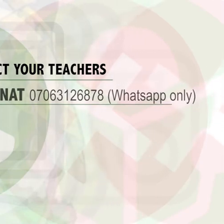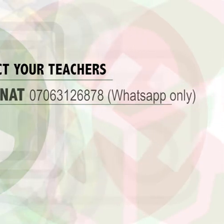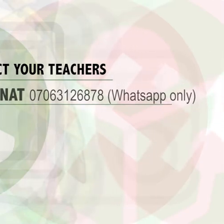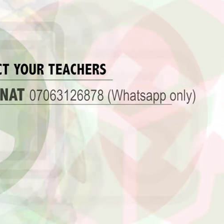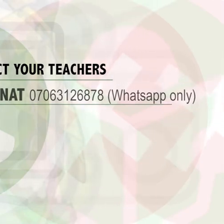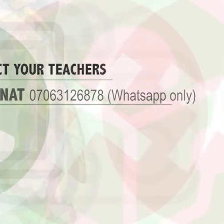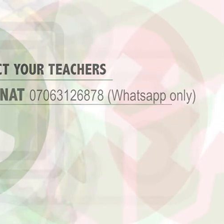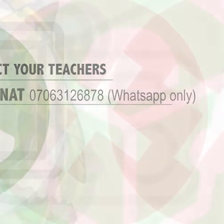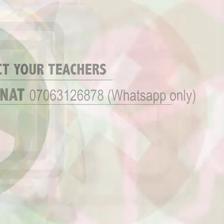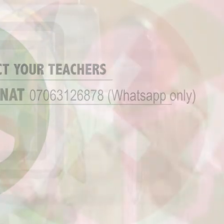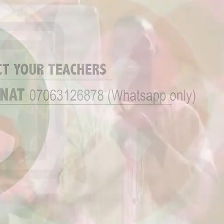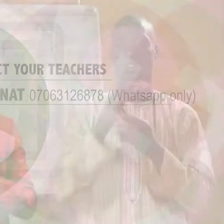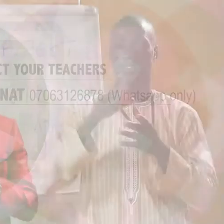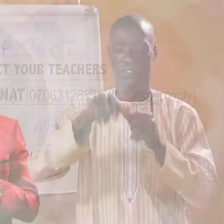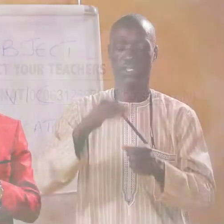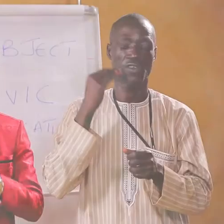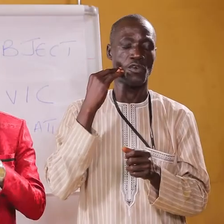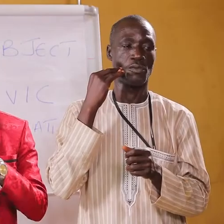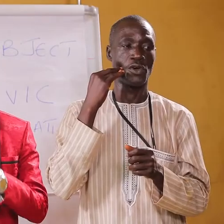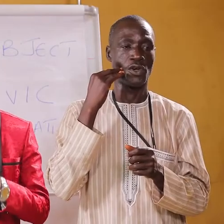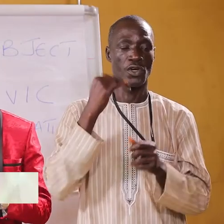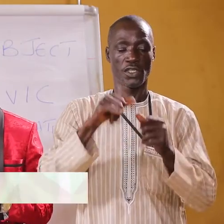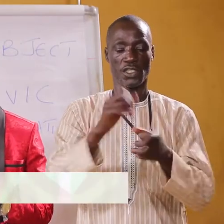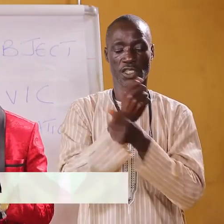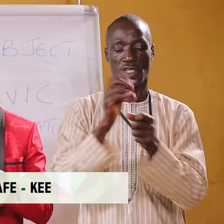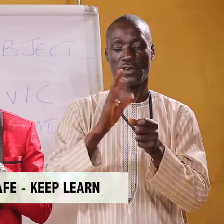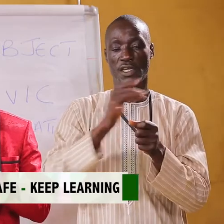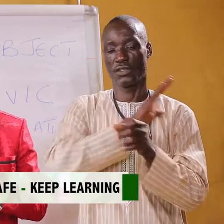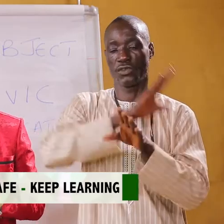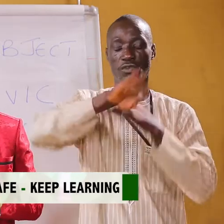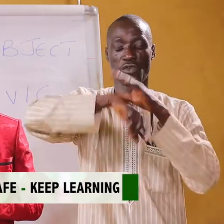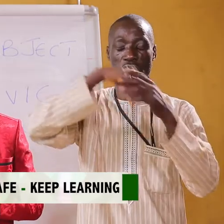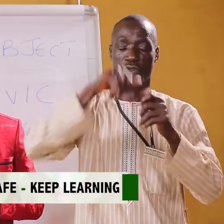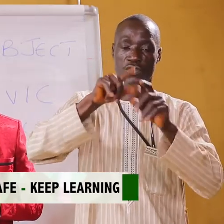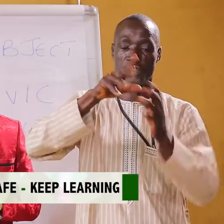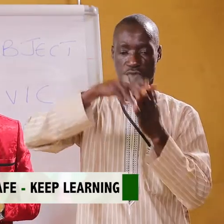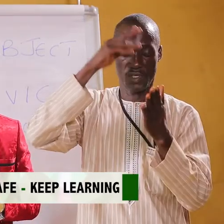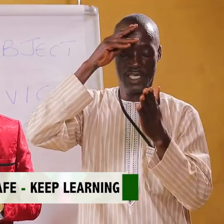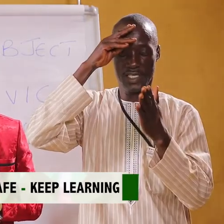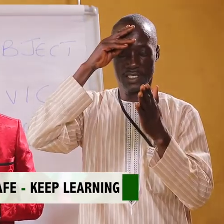070-6312-6878. My dear students, stay home, stay safe, keep